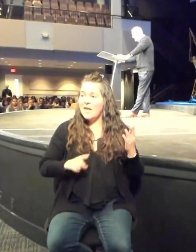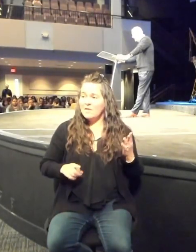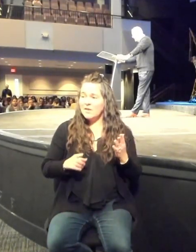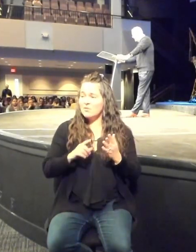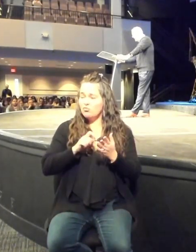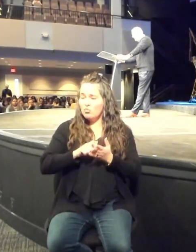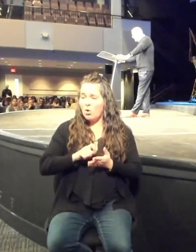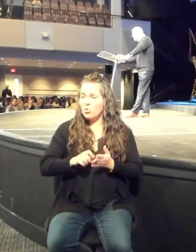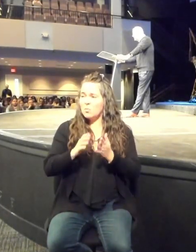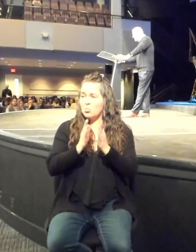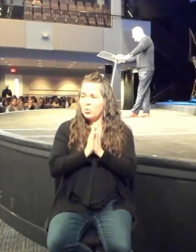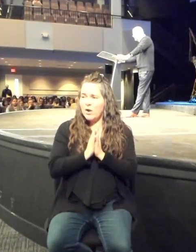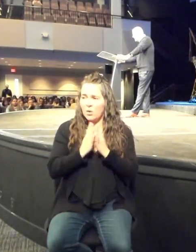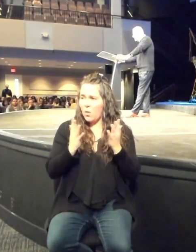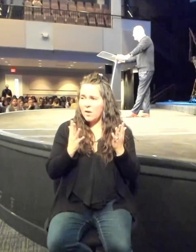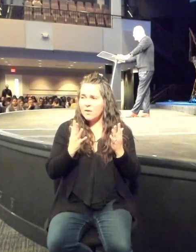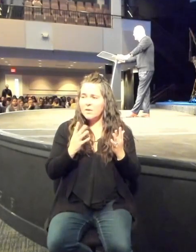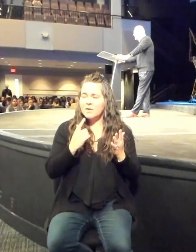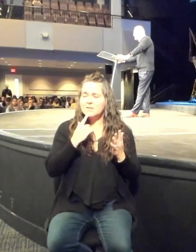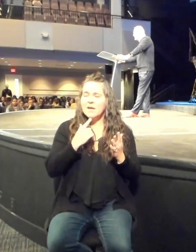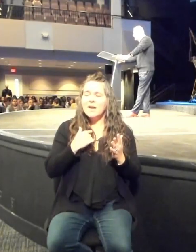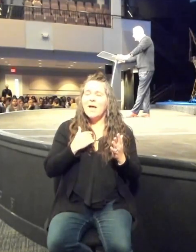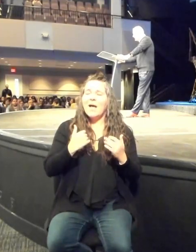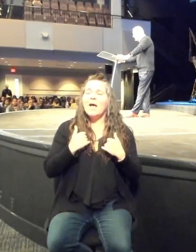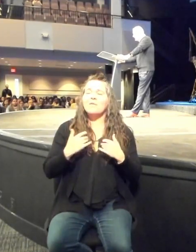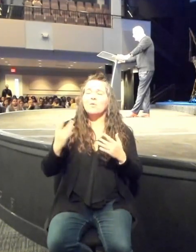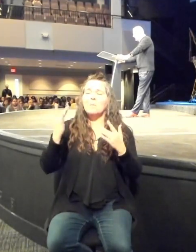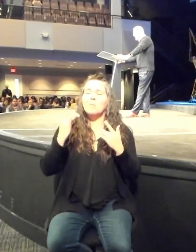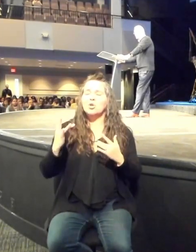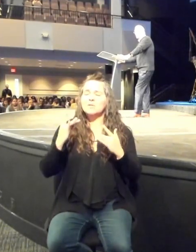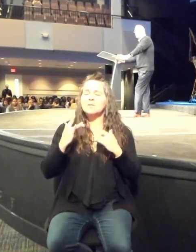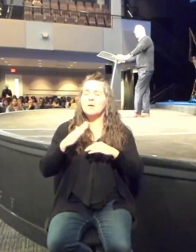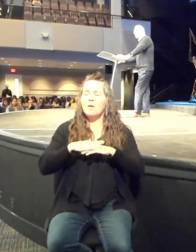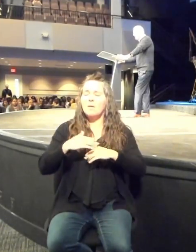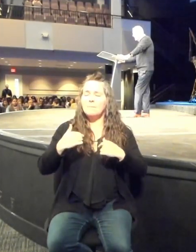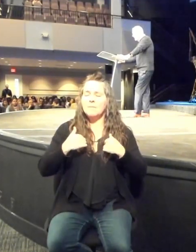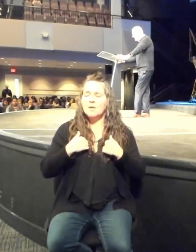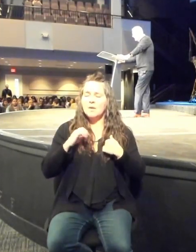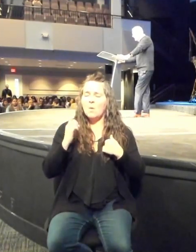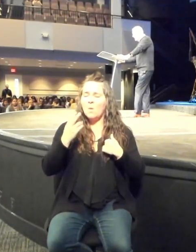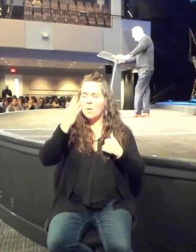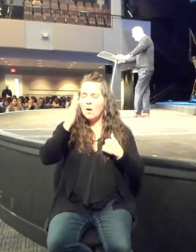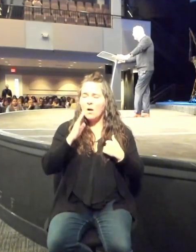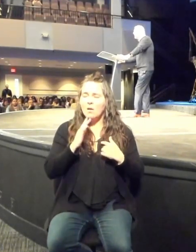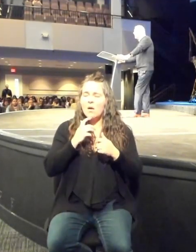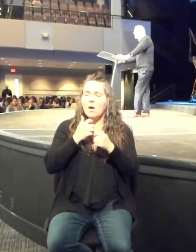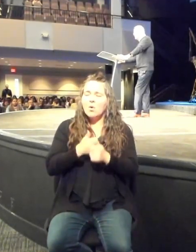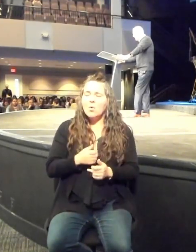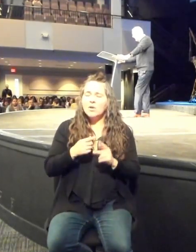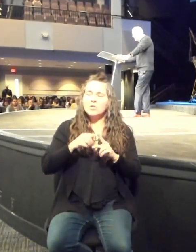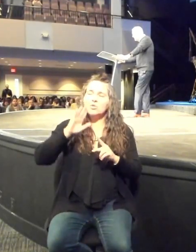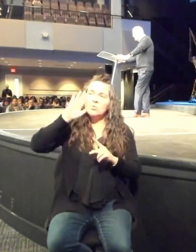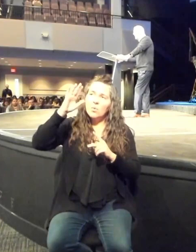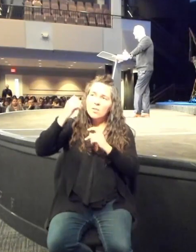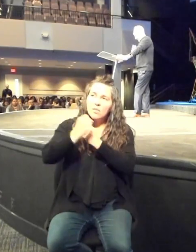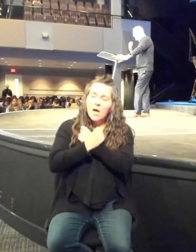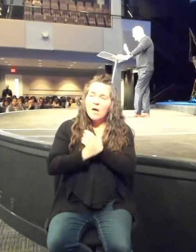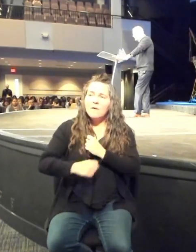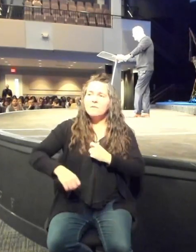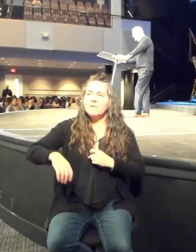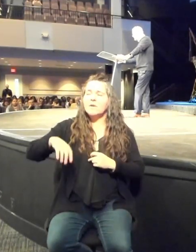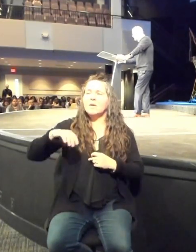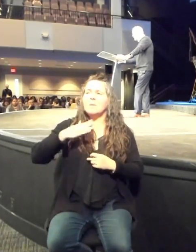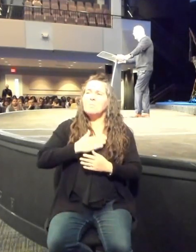done. Have mercy on me, O God. According to your unfailing love, according to your great compassion, blot out